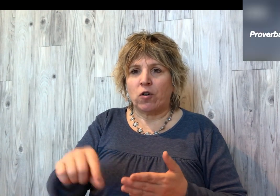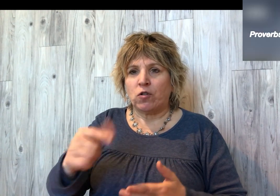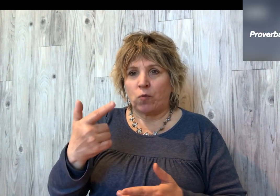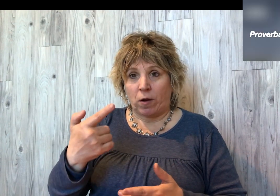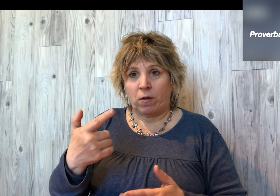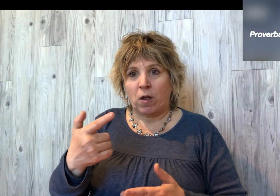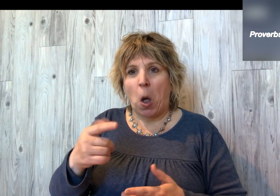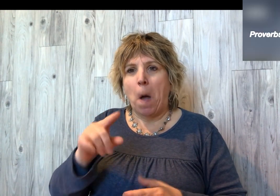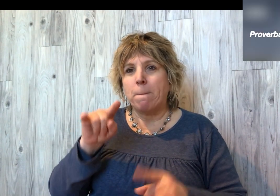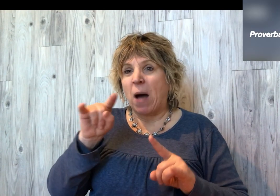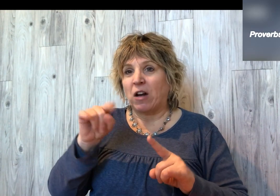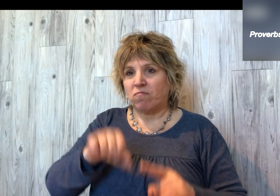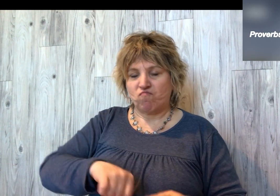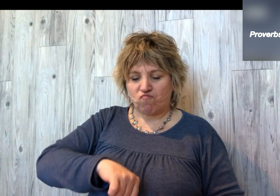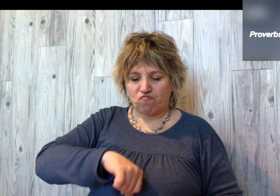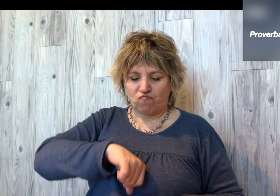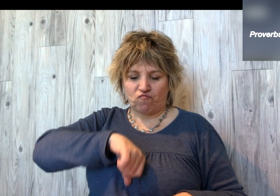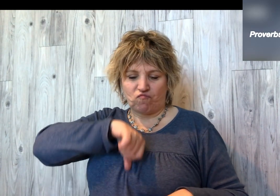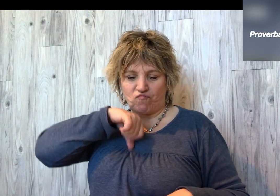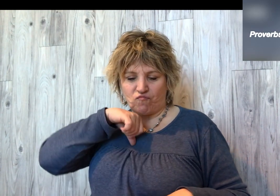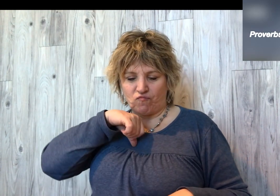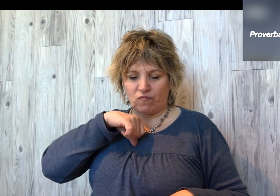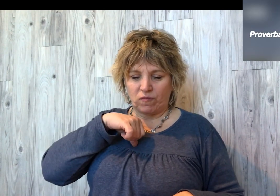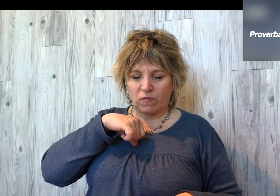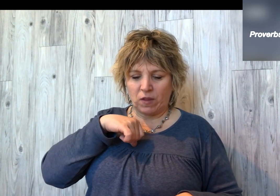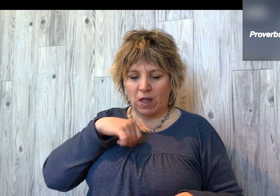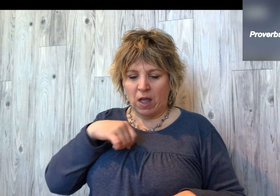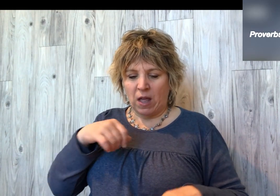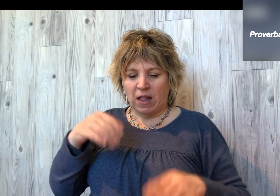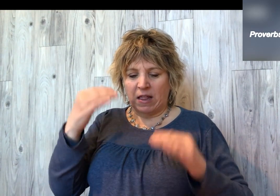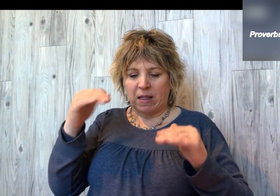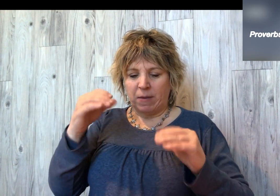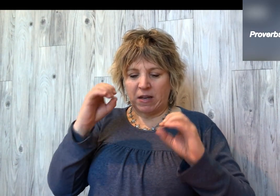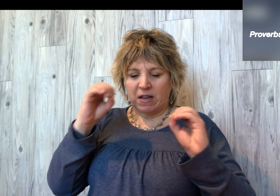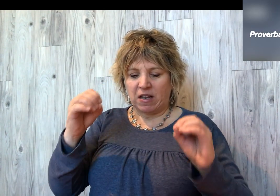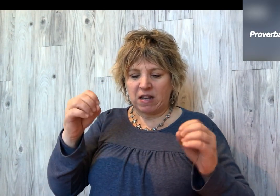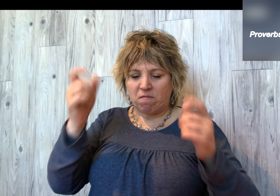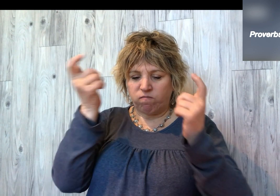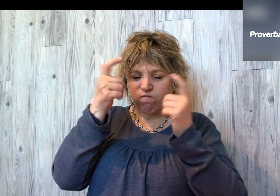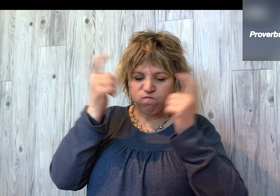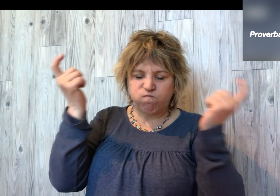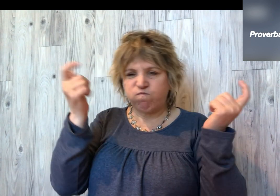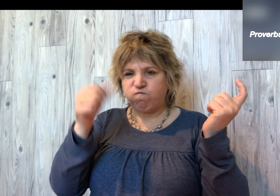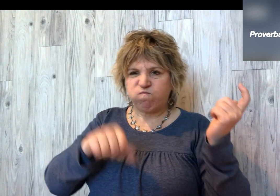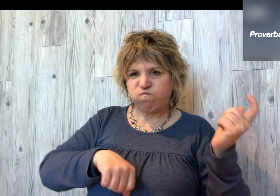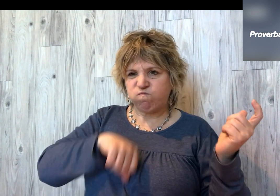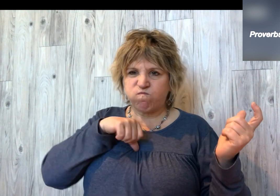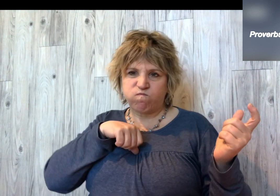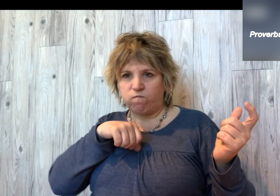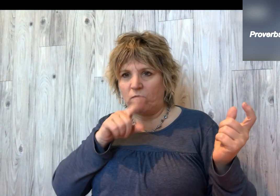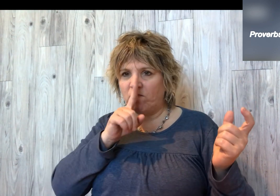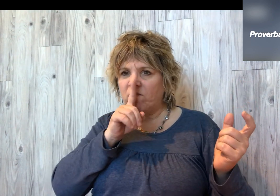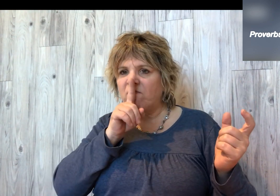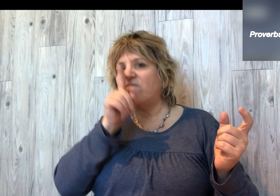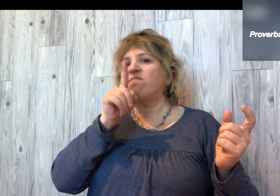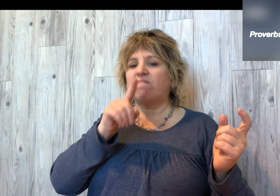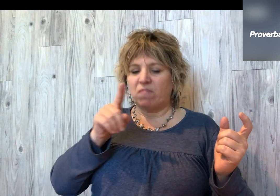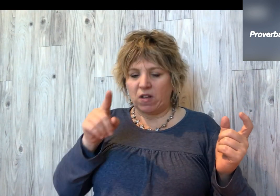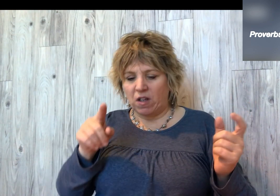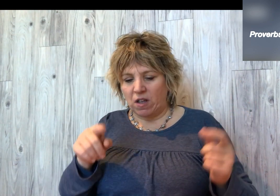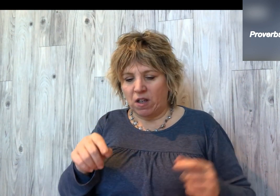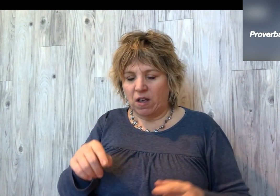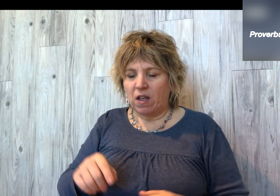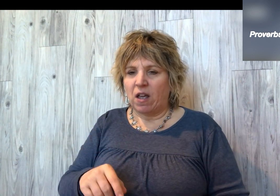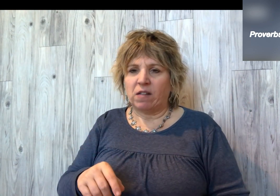this, "Mockers are proud and haughty. They act with boundless arrogance." Another translation, this is so good,